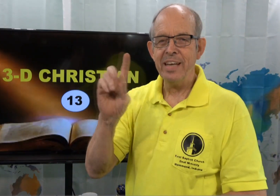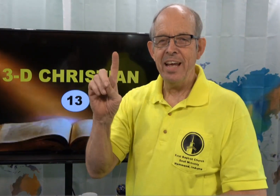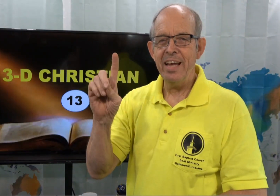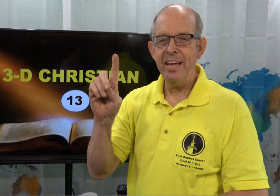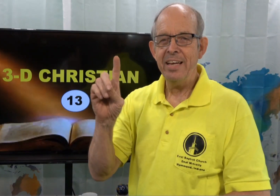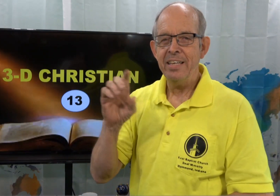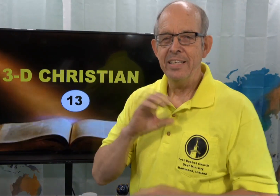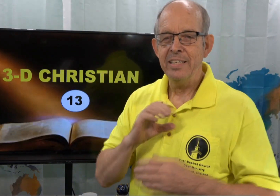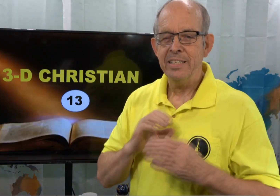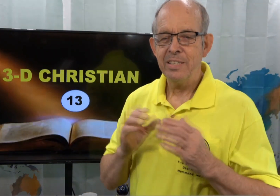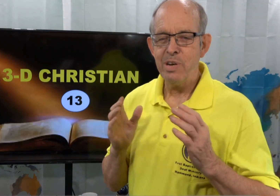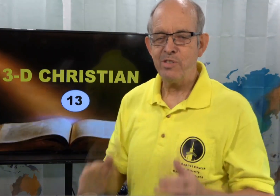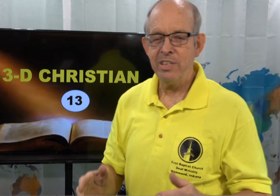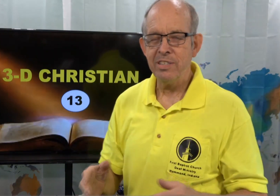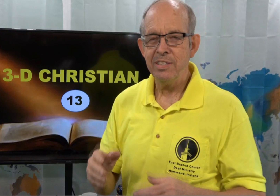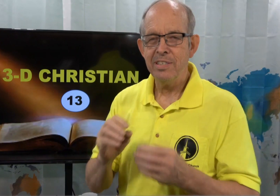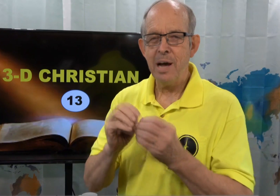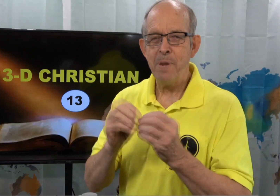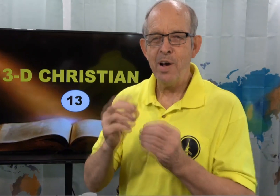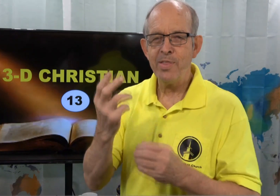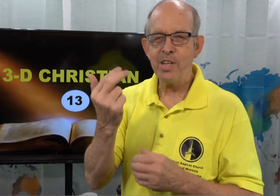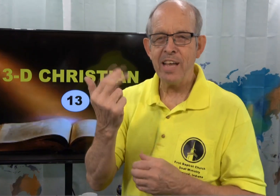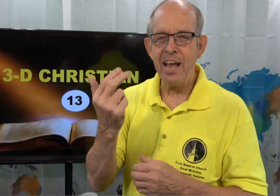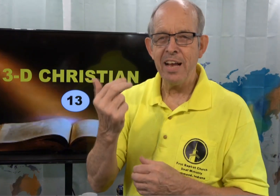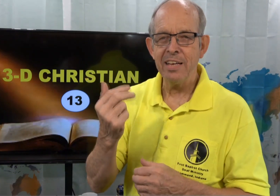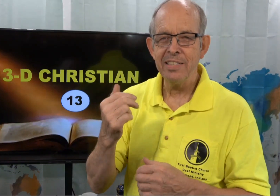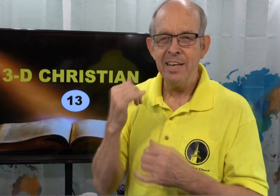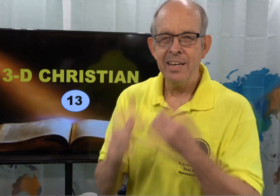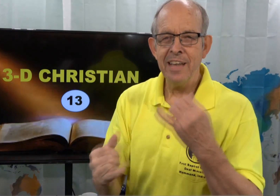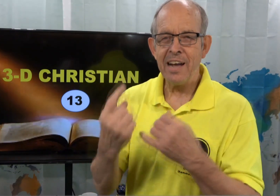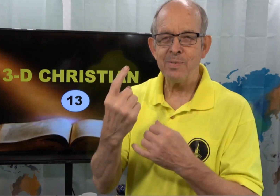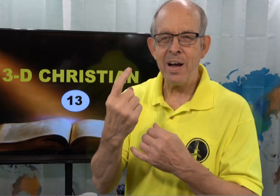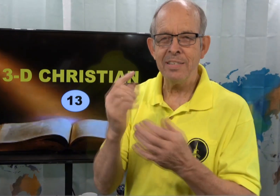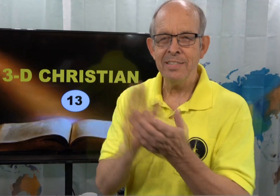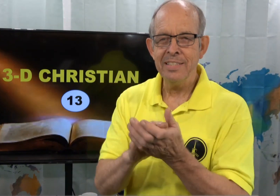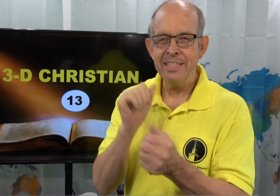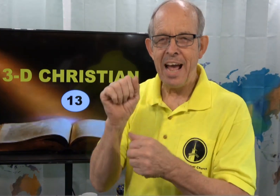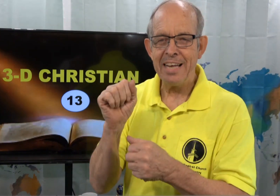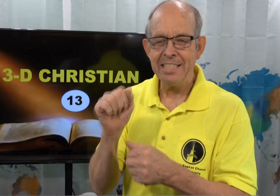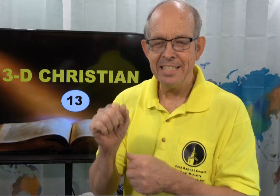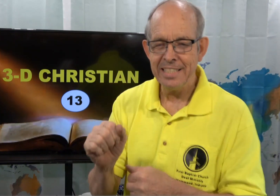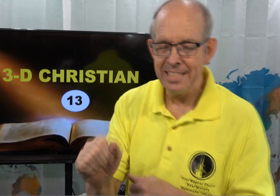Today, question number 15. Last one! Yes!